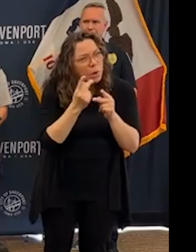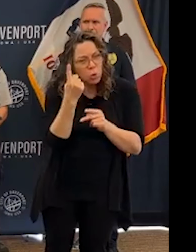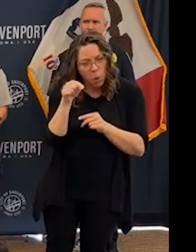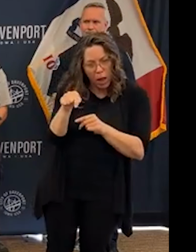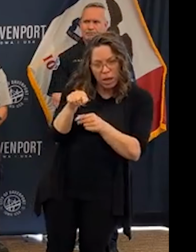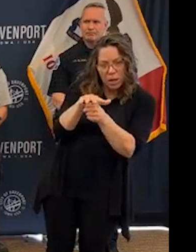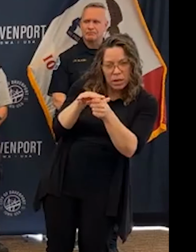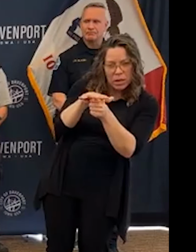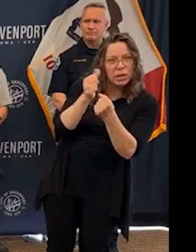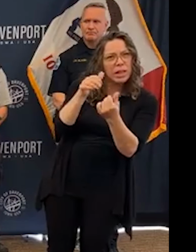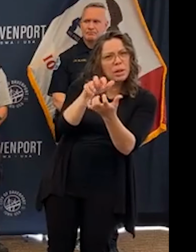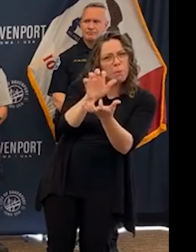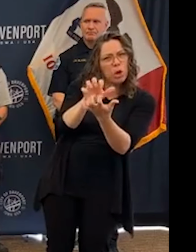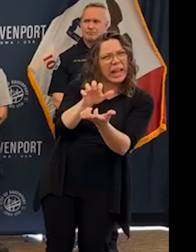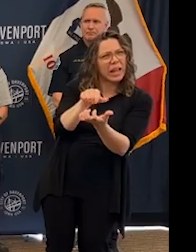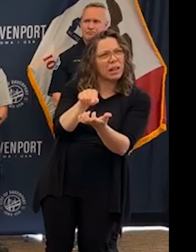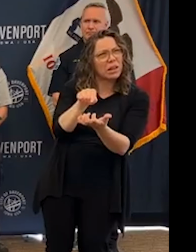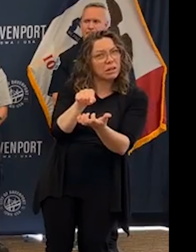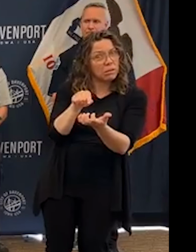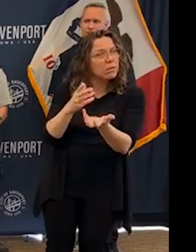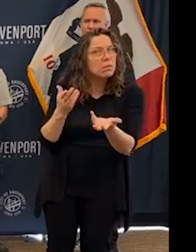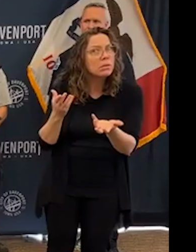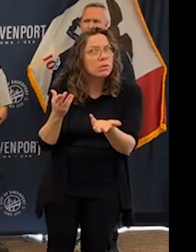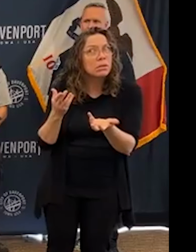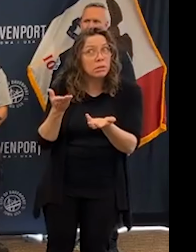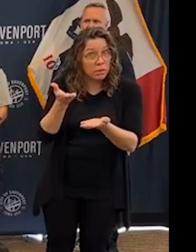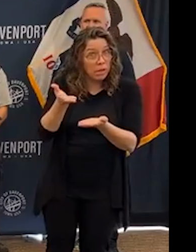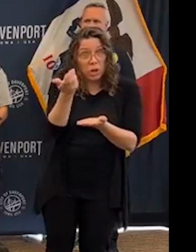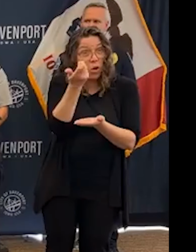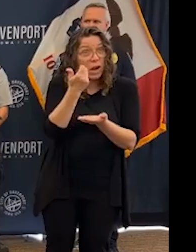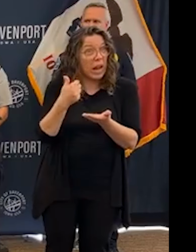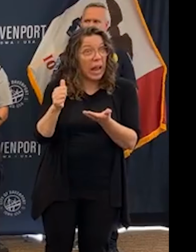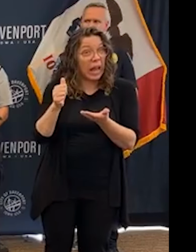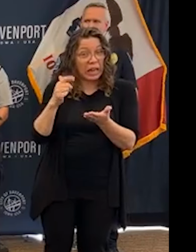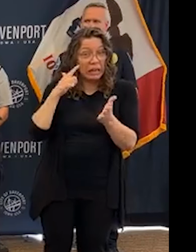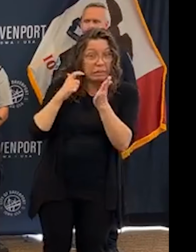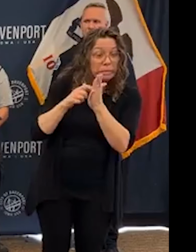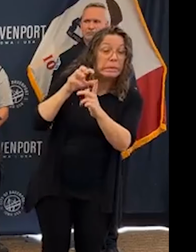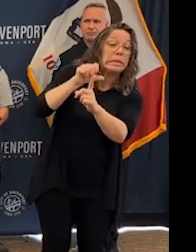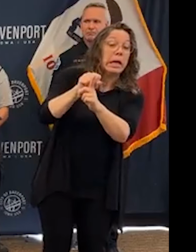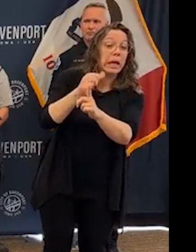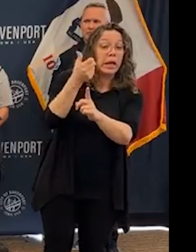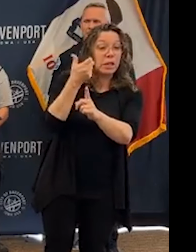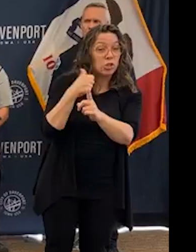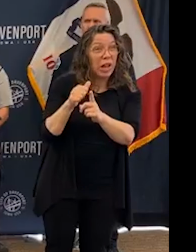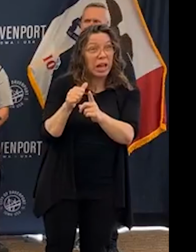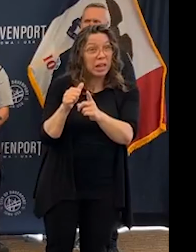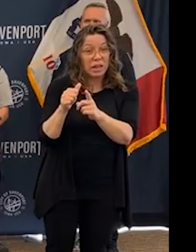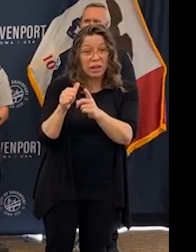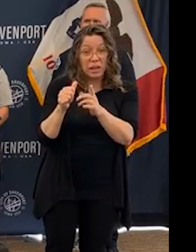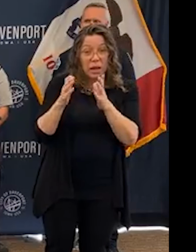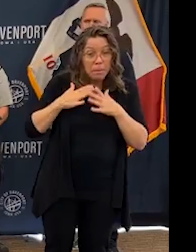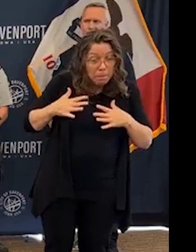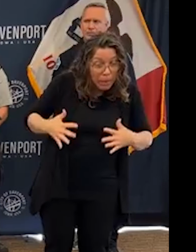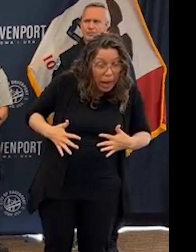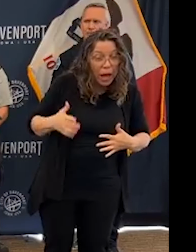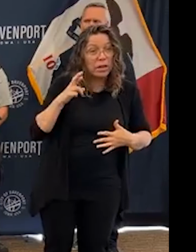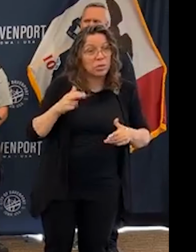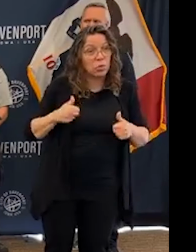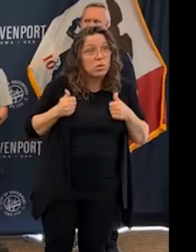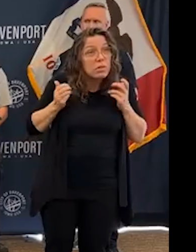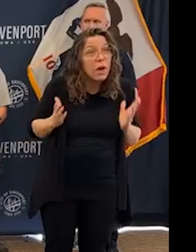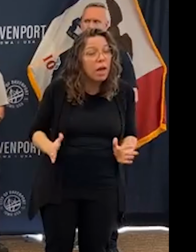barking. Can you guys touch on that? I mean, have there been any hits on either remains or potential survivors?